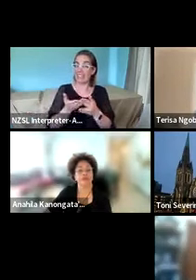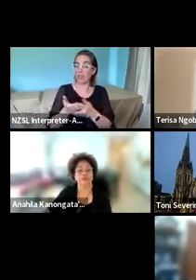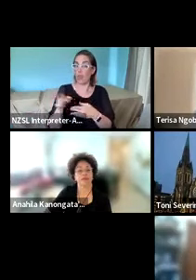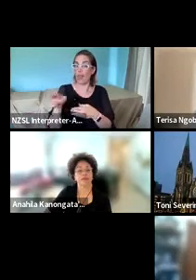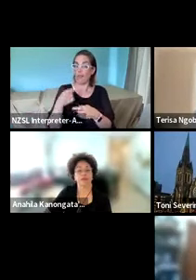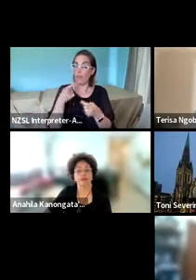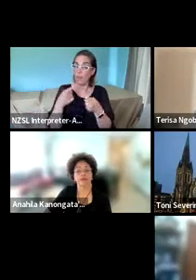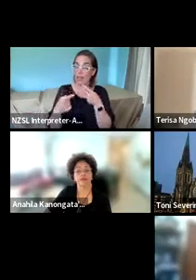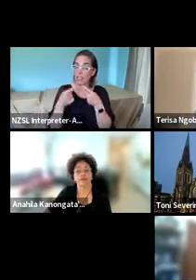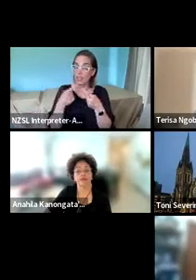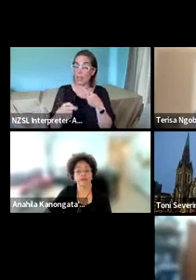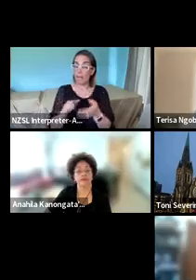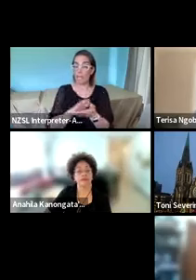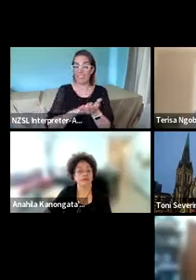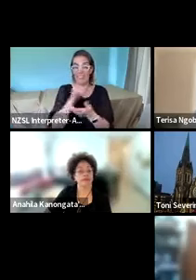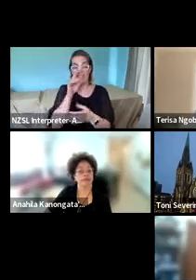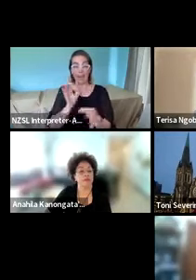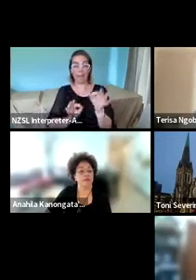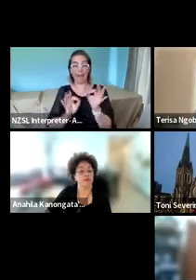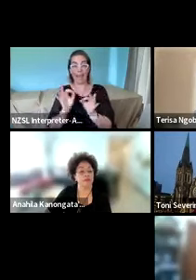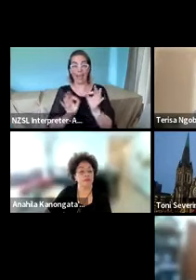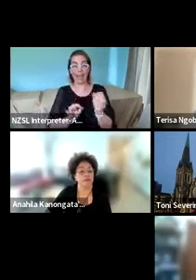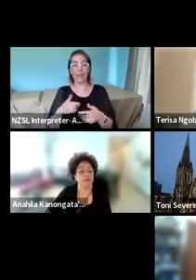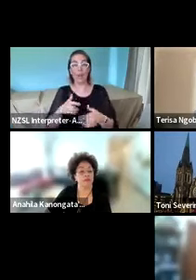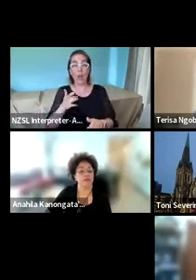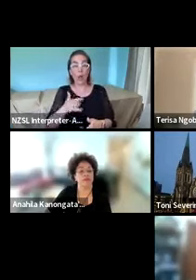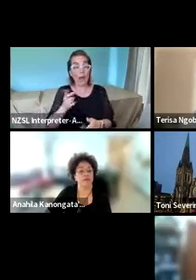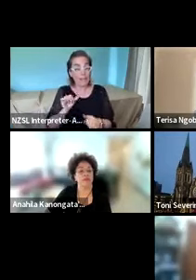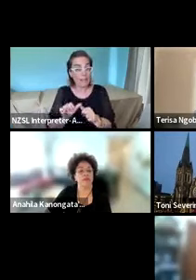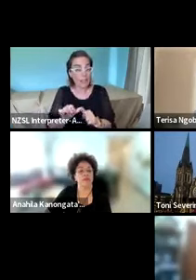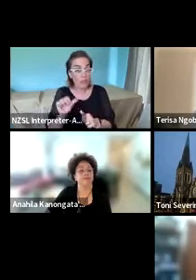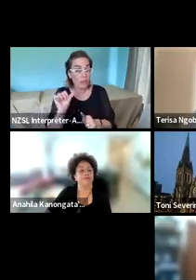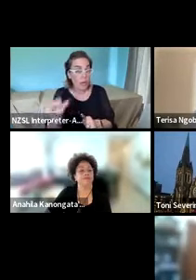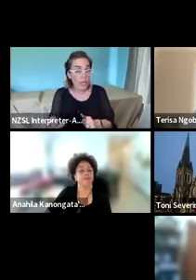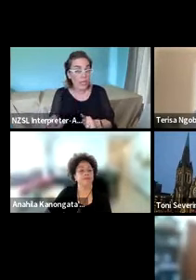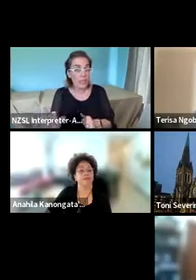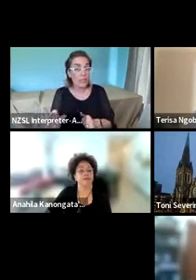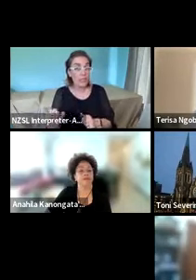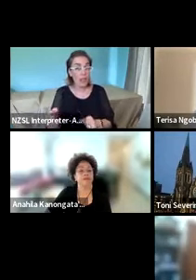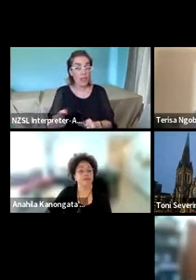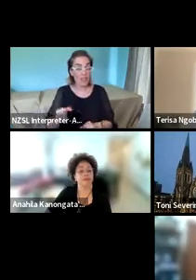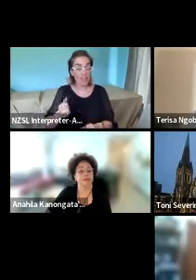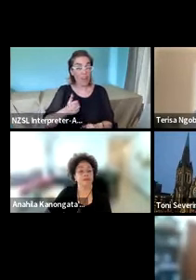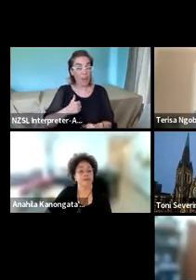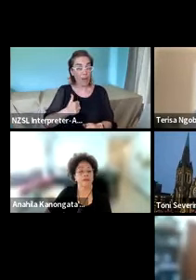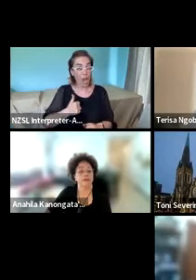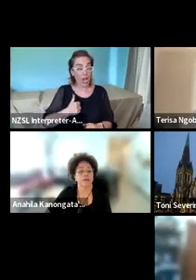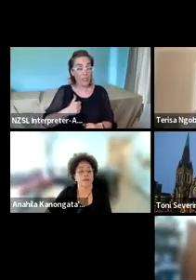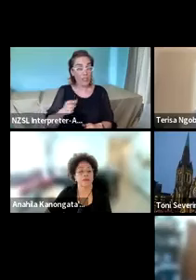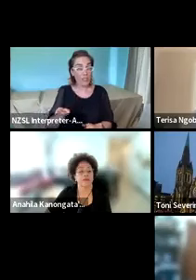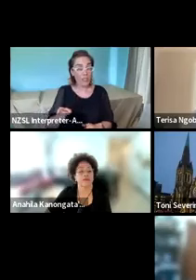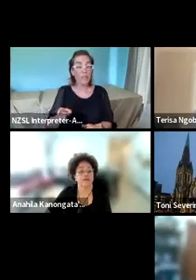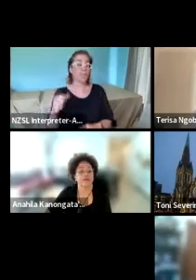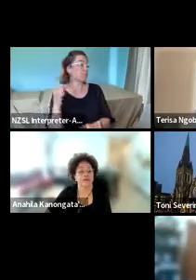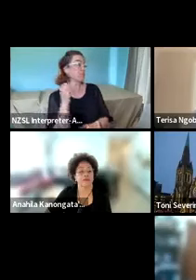can plan their lives better. Have I understood you correctly?